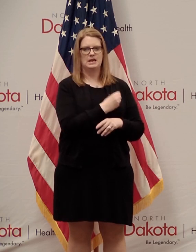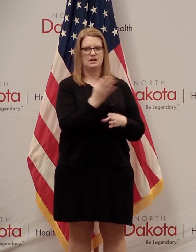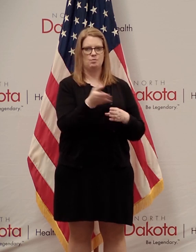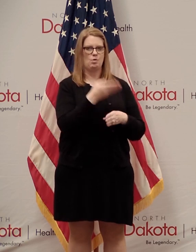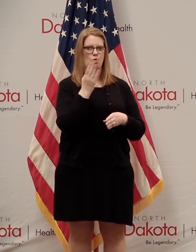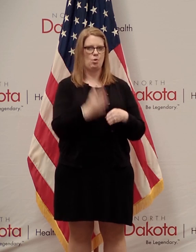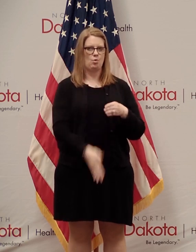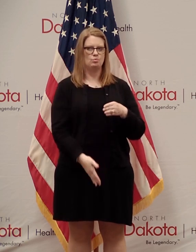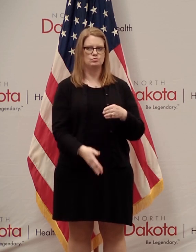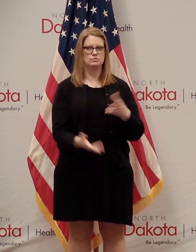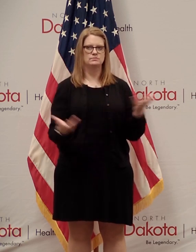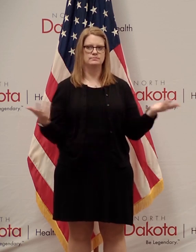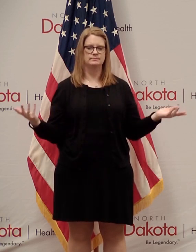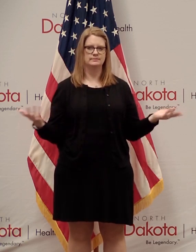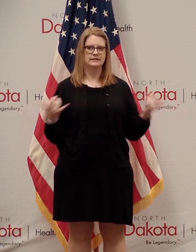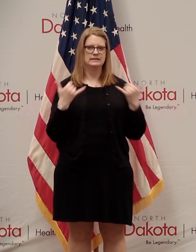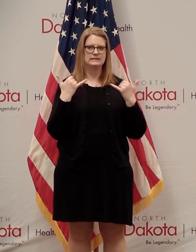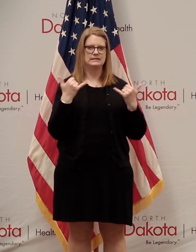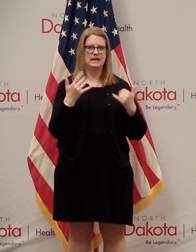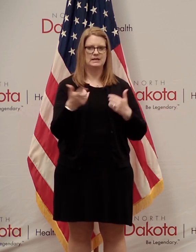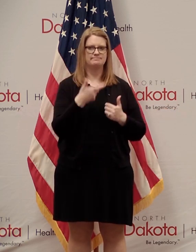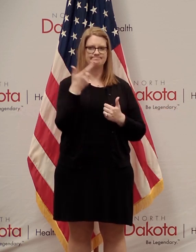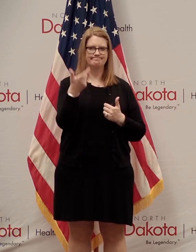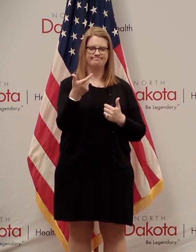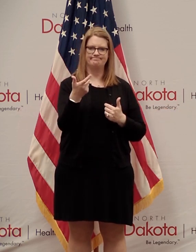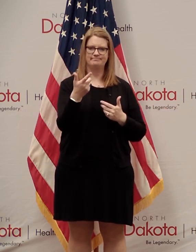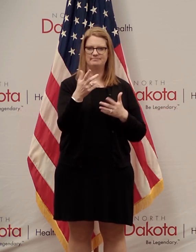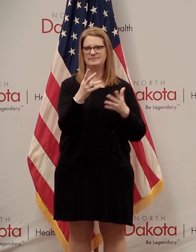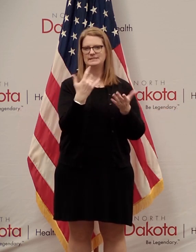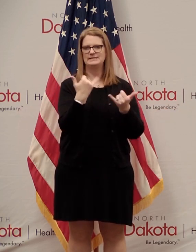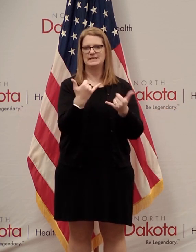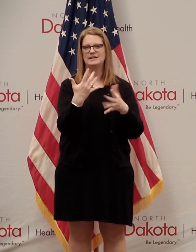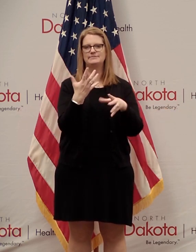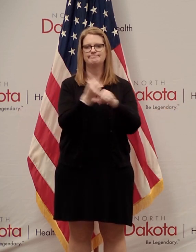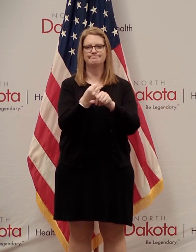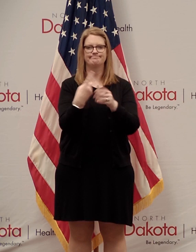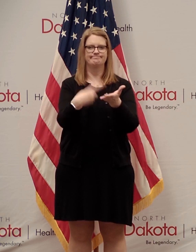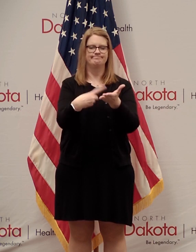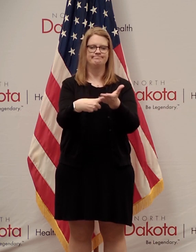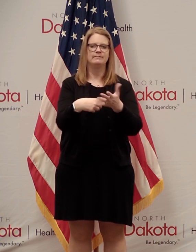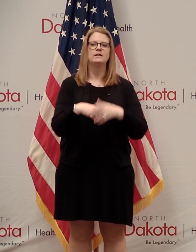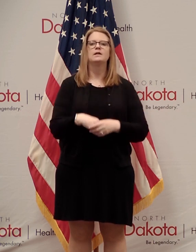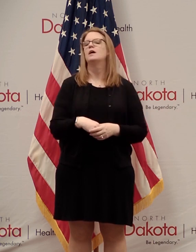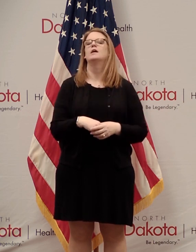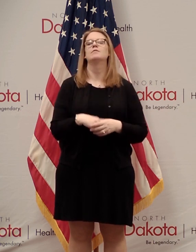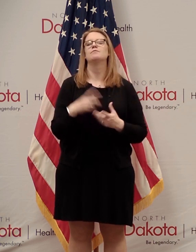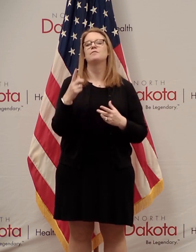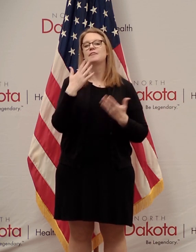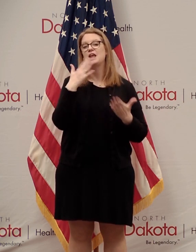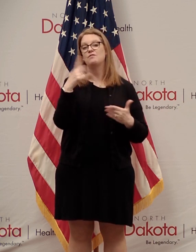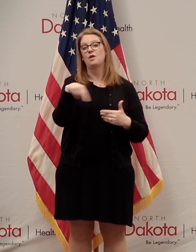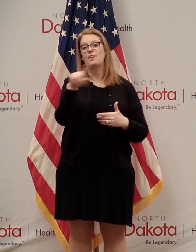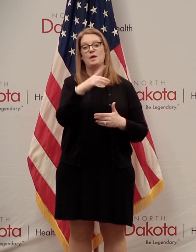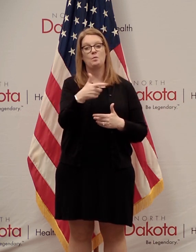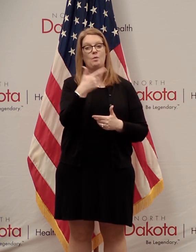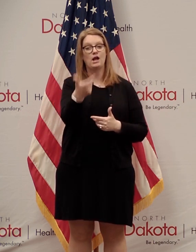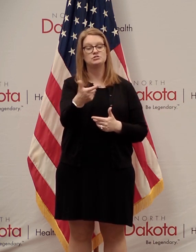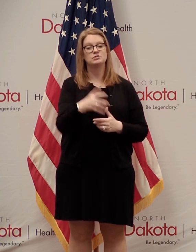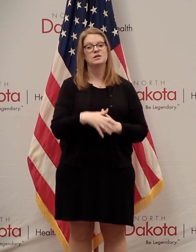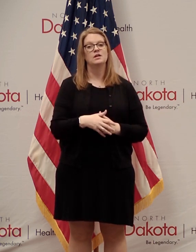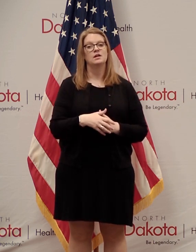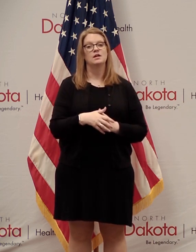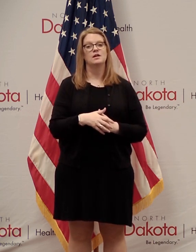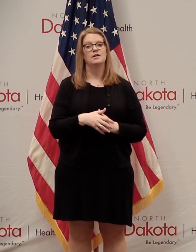out today's televised briefing. So again, thank you all they're tuned in today. Thank you